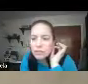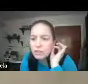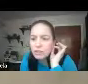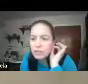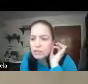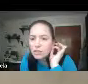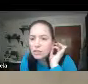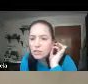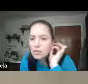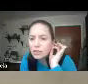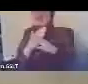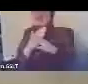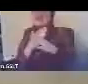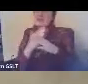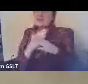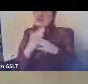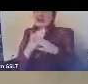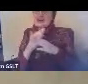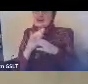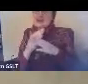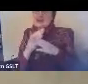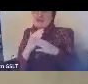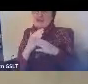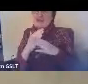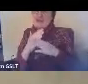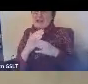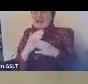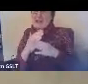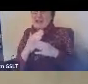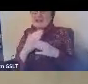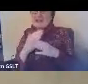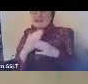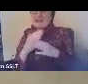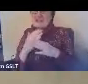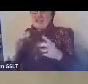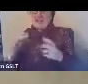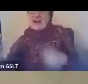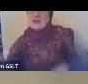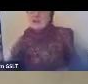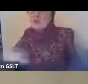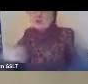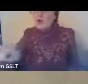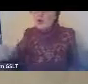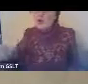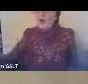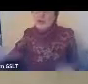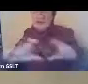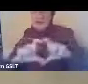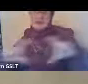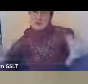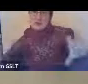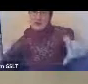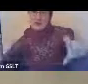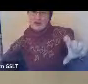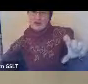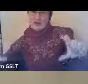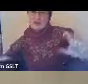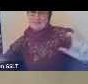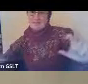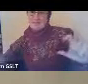Shauna. I'm on a screen share. Okay. So I scrolled over in the little